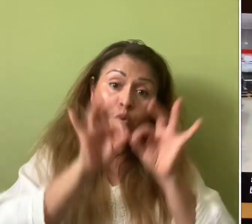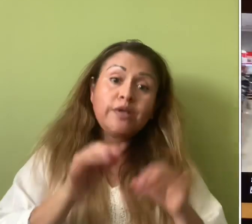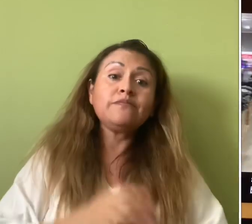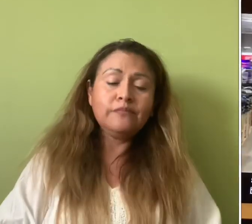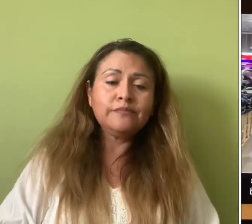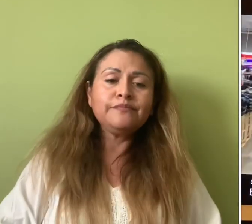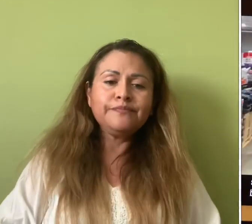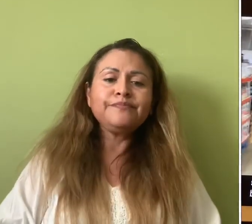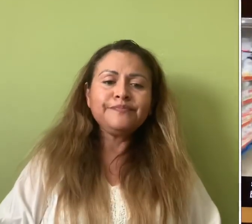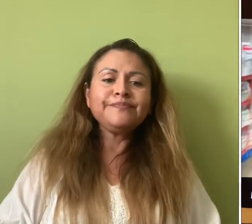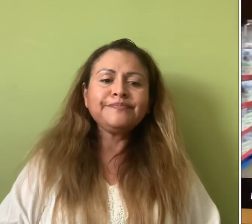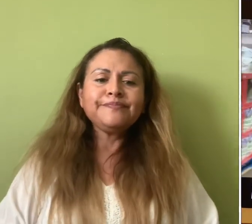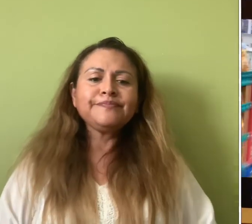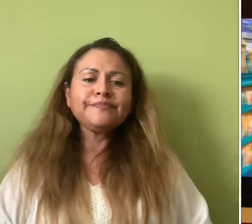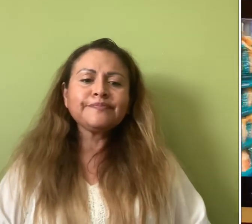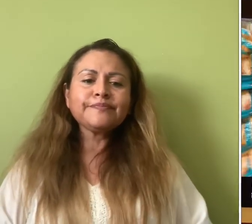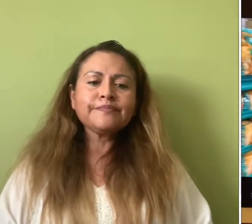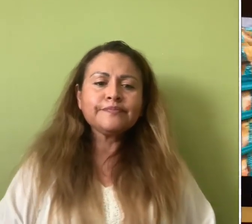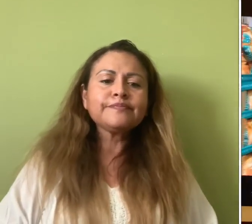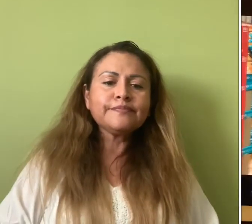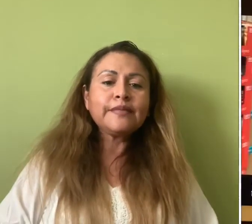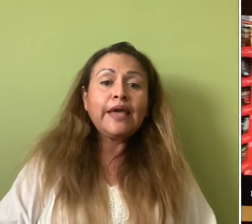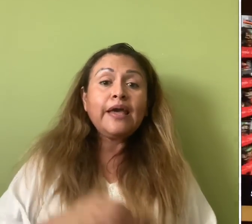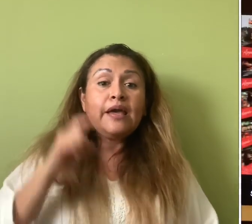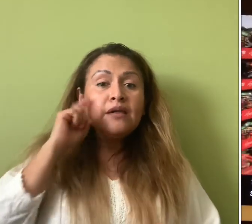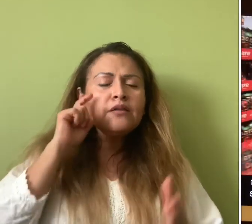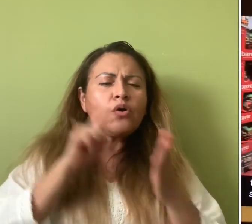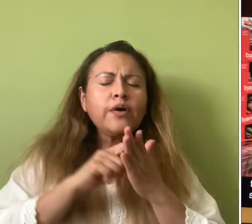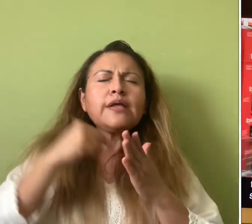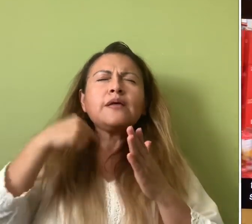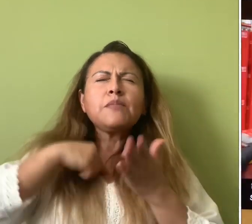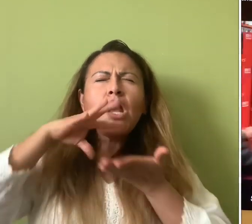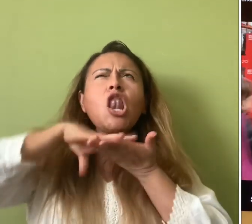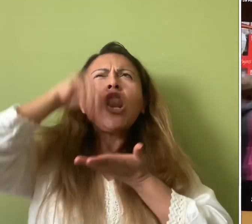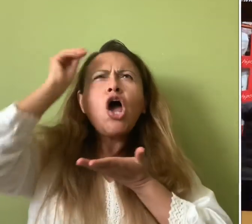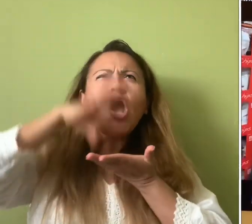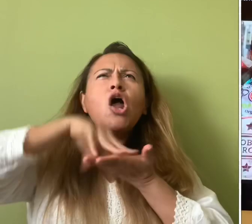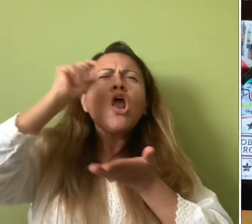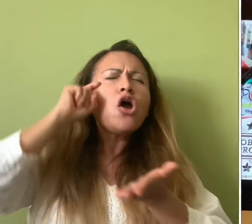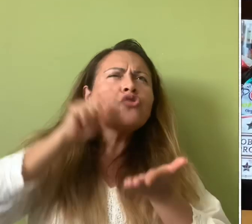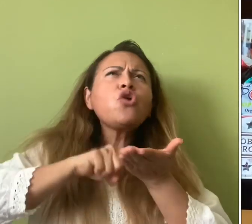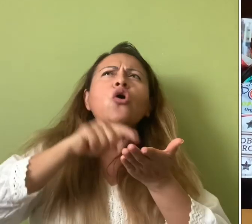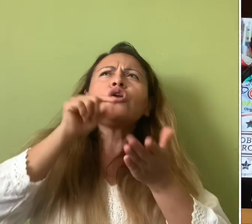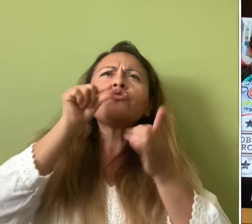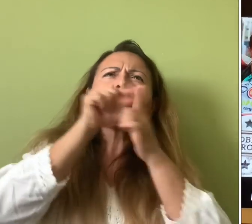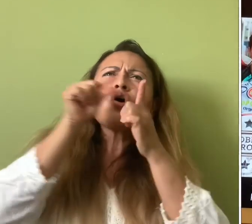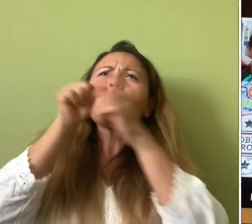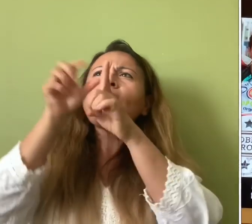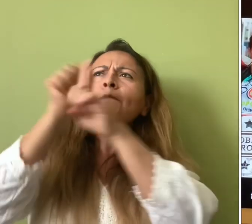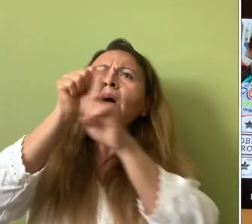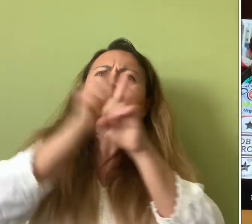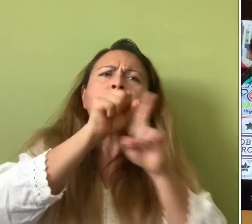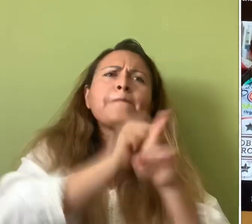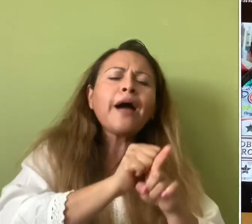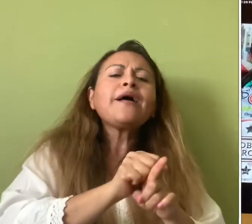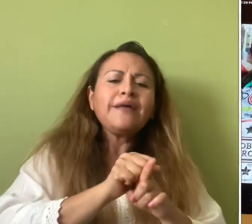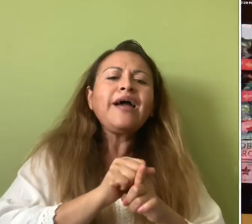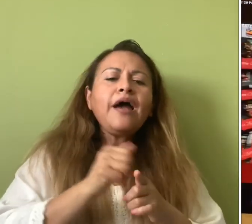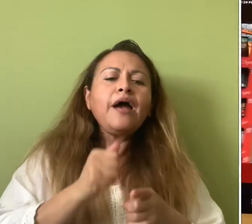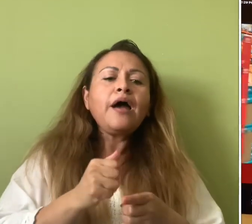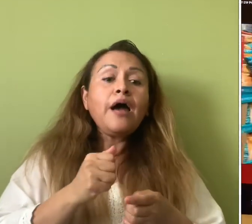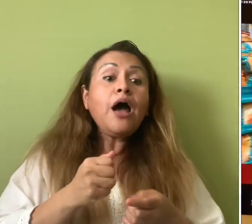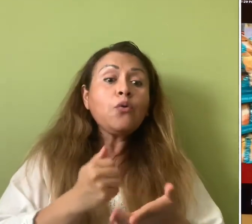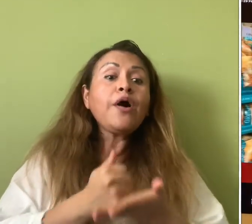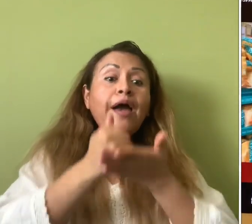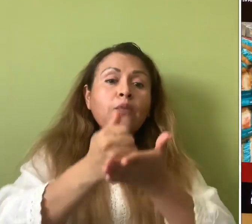blocking the aisle here. Once you start to train yourself to see that kind of stuff, you can easily identify it. I'll put that Amazon link down below for the